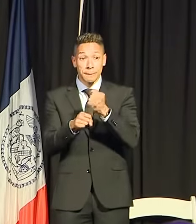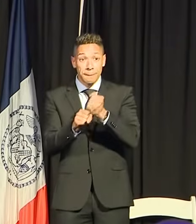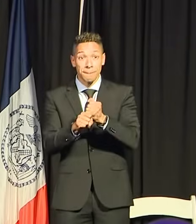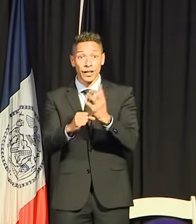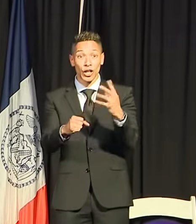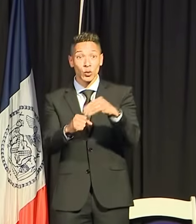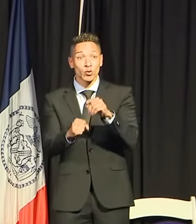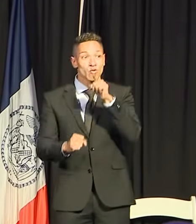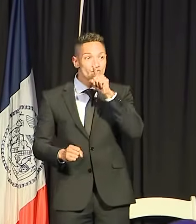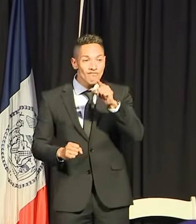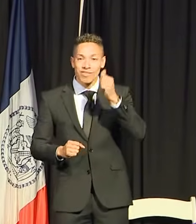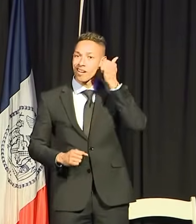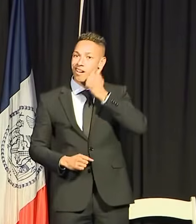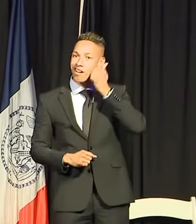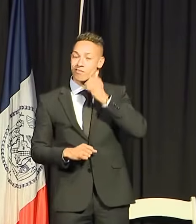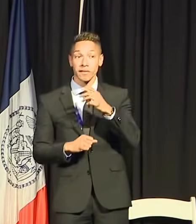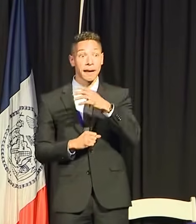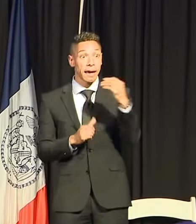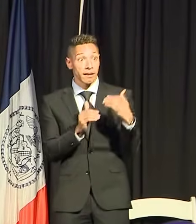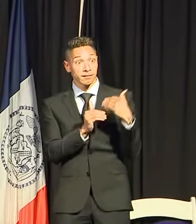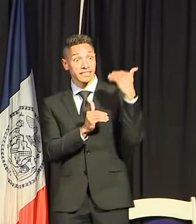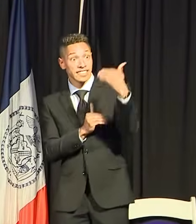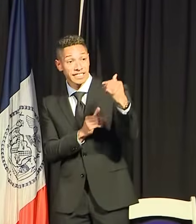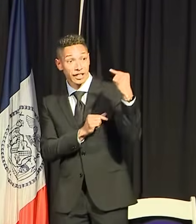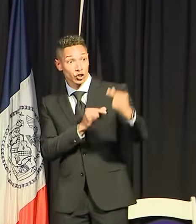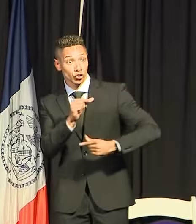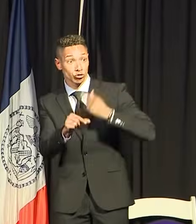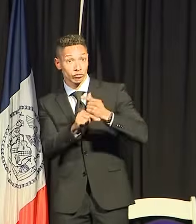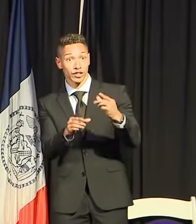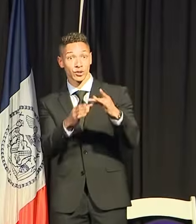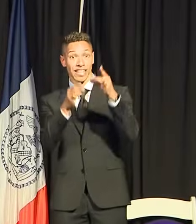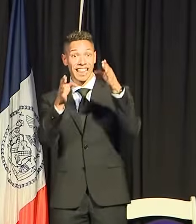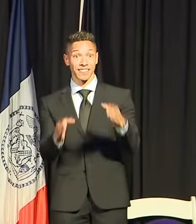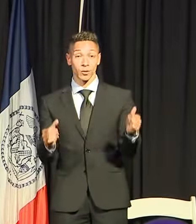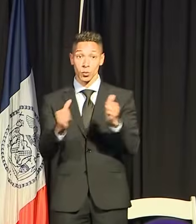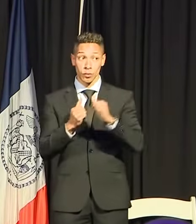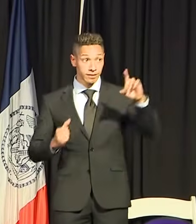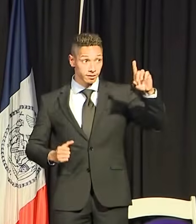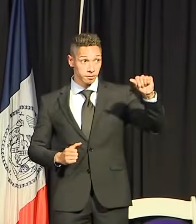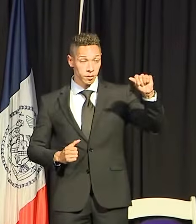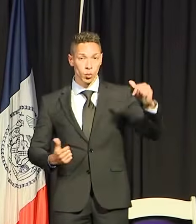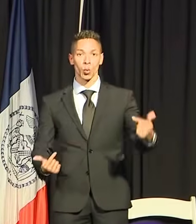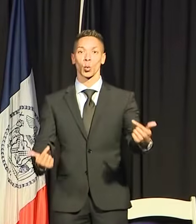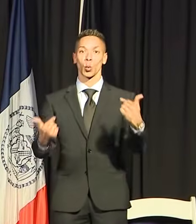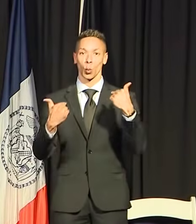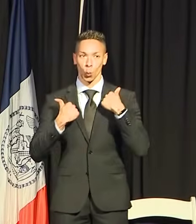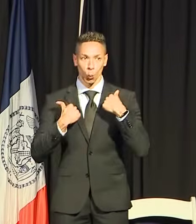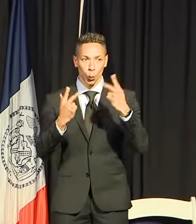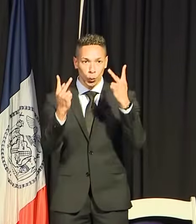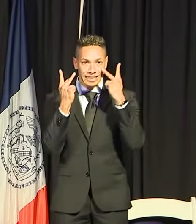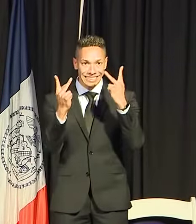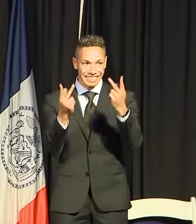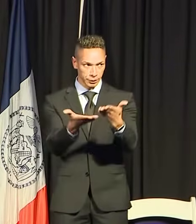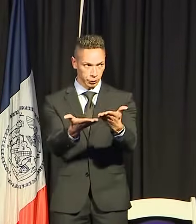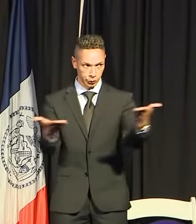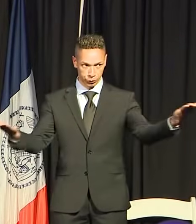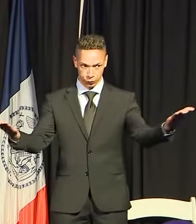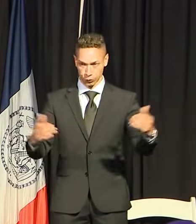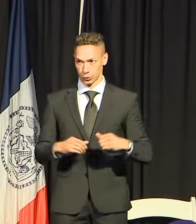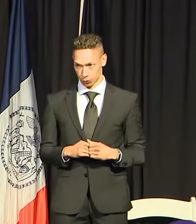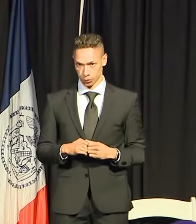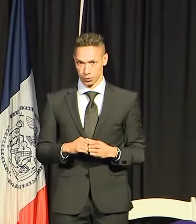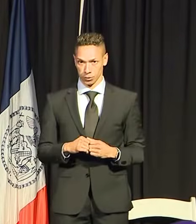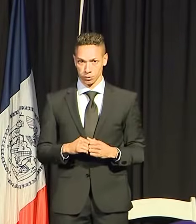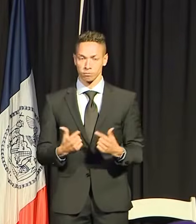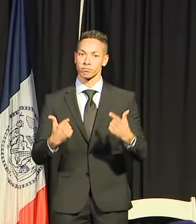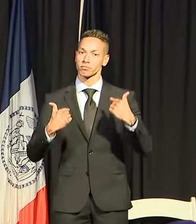every day, and to the next generation of leaders with disabilities. We see you,